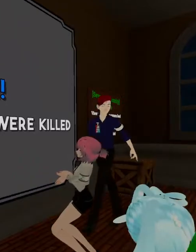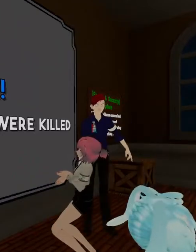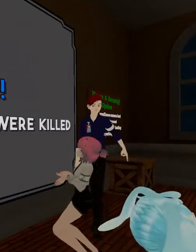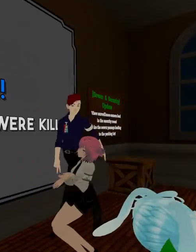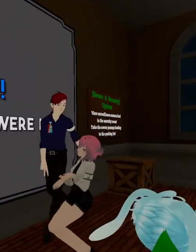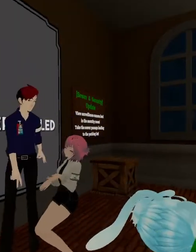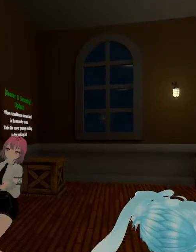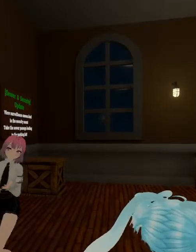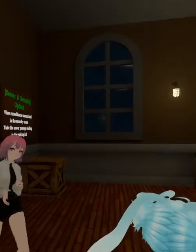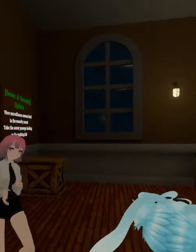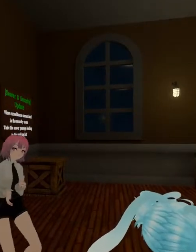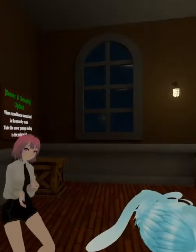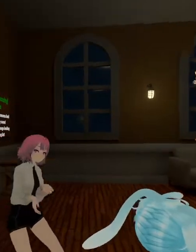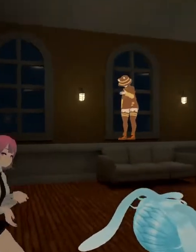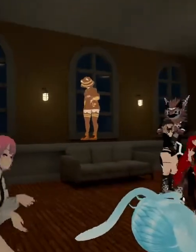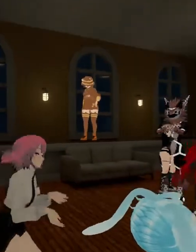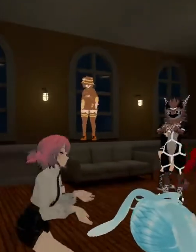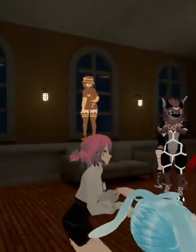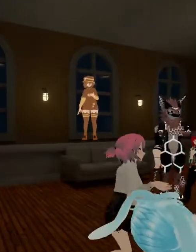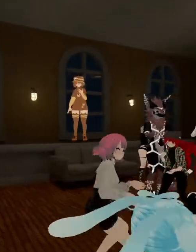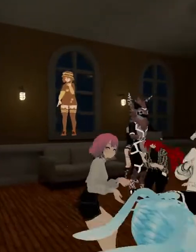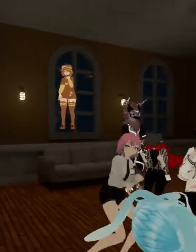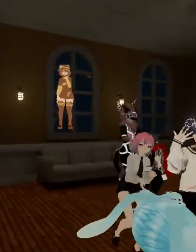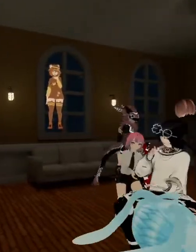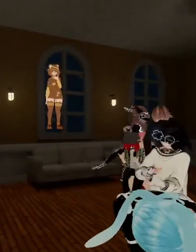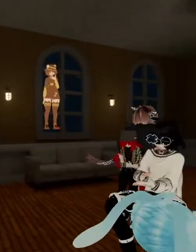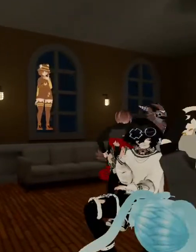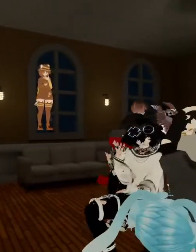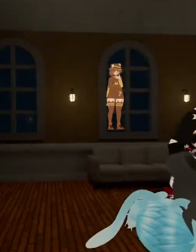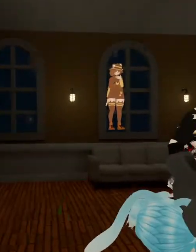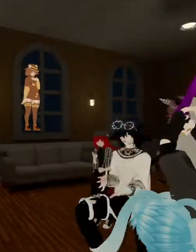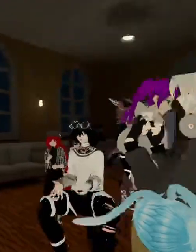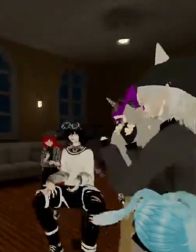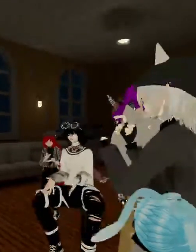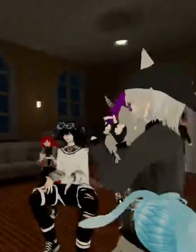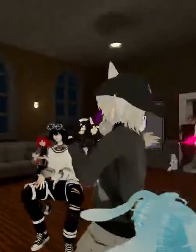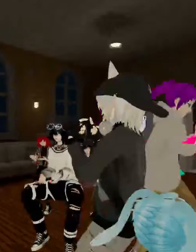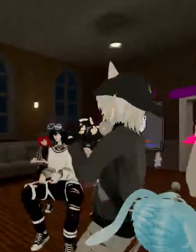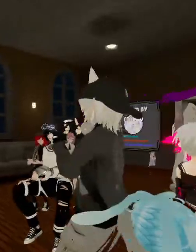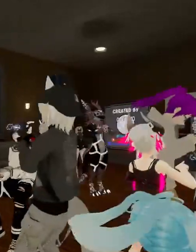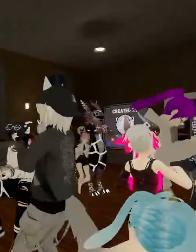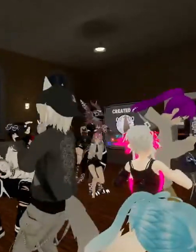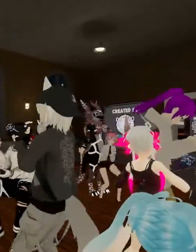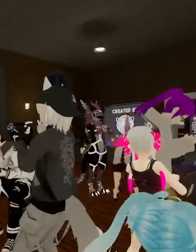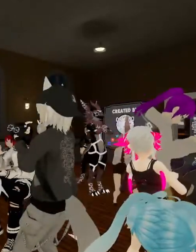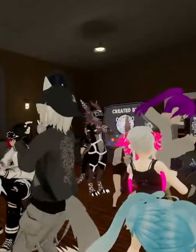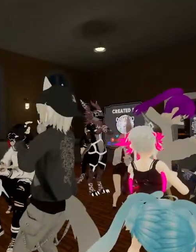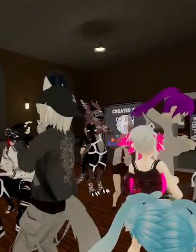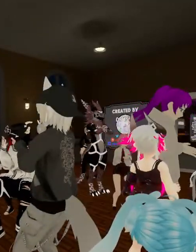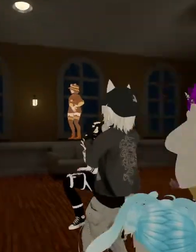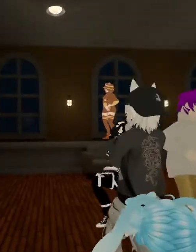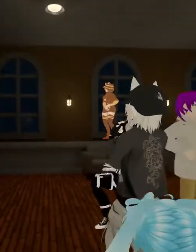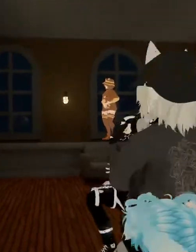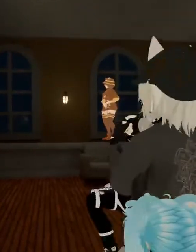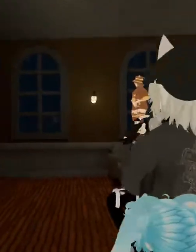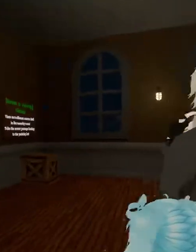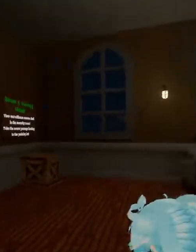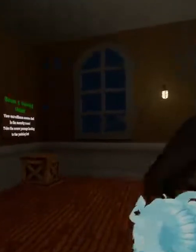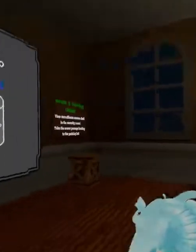There we go. You had to open your mouth. Good job, It guys. would have been so funny if we played Vigor on the Rosie. Yeah, open